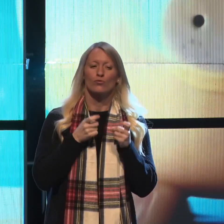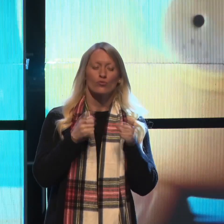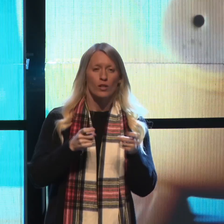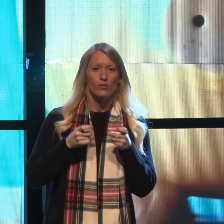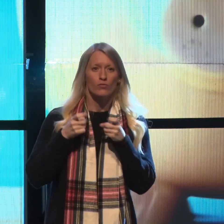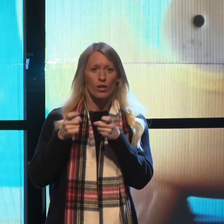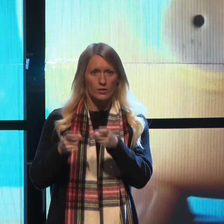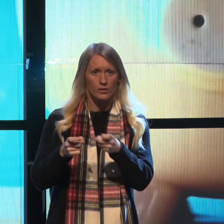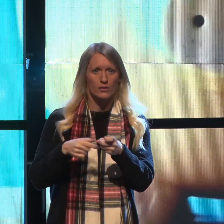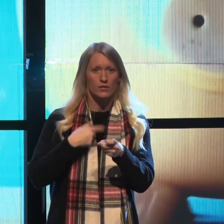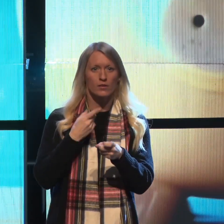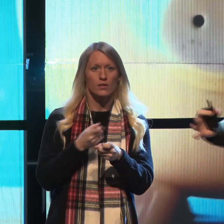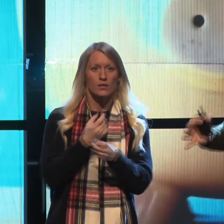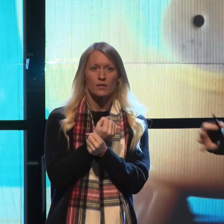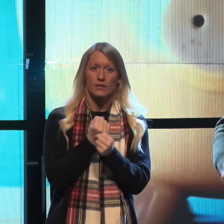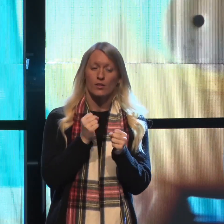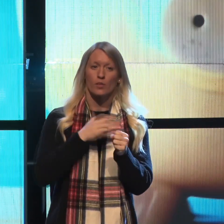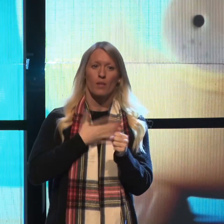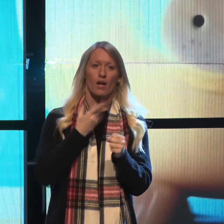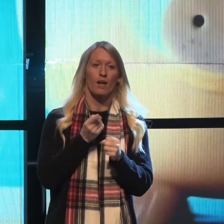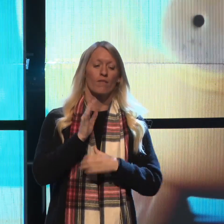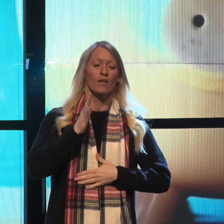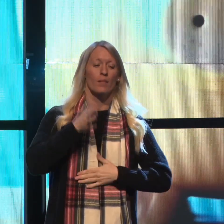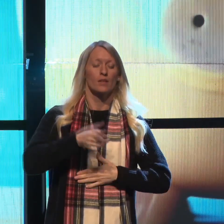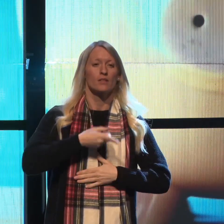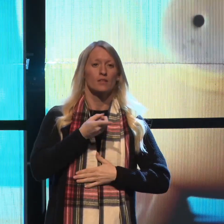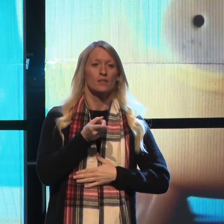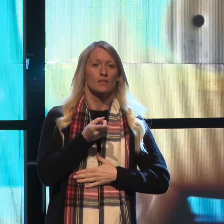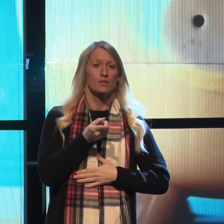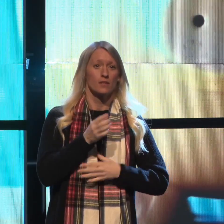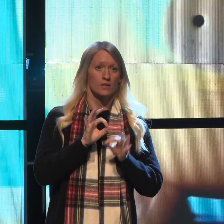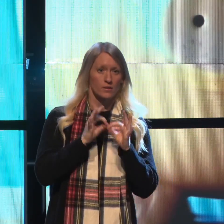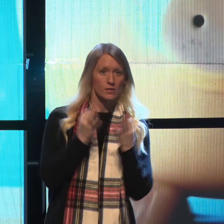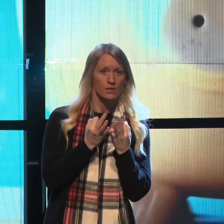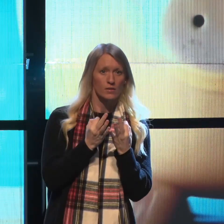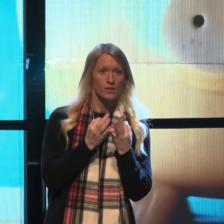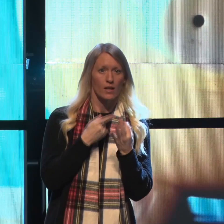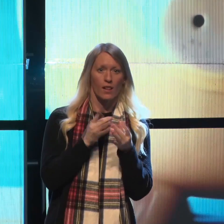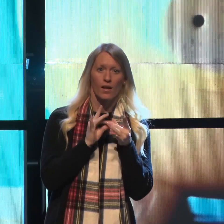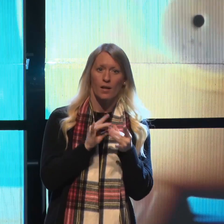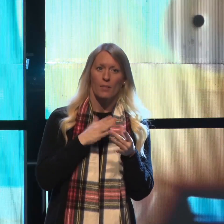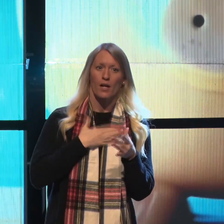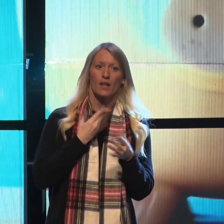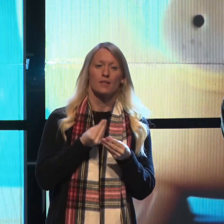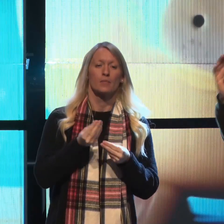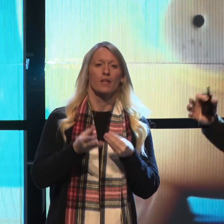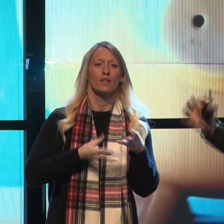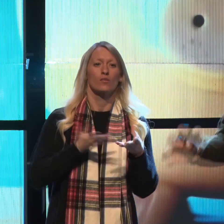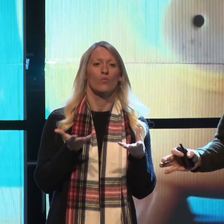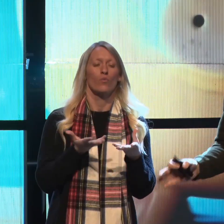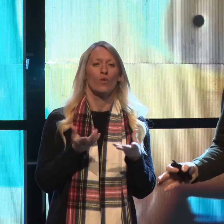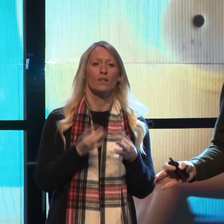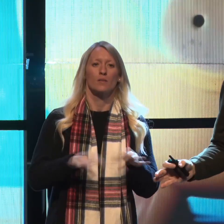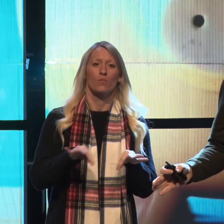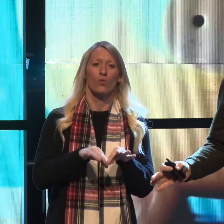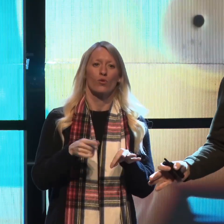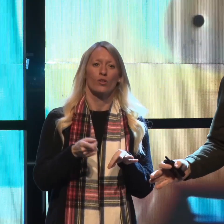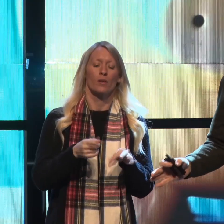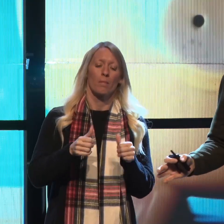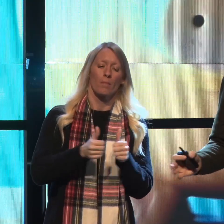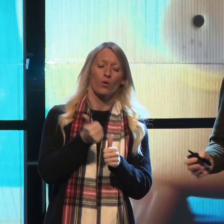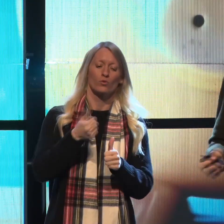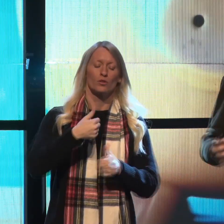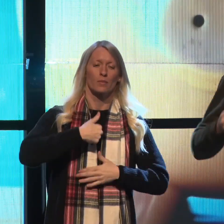And I want to align my spending with what matters most to me. Just write that statement down. Listen, you don't have to go get a tattoo of this,